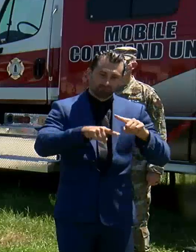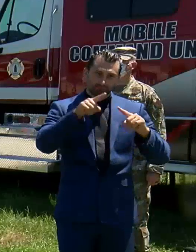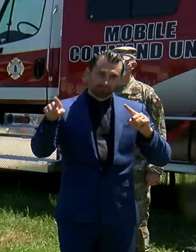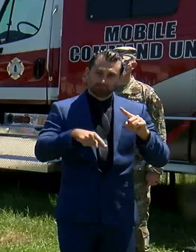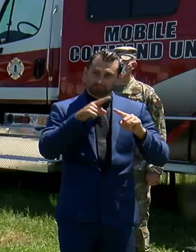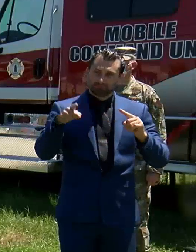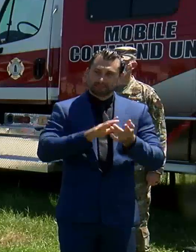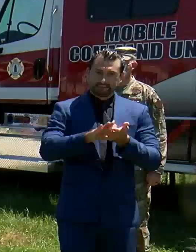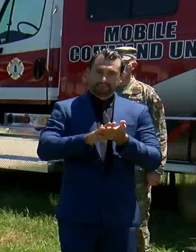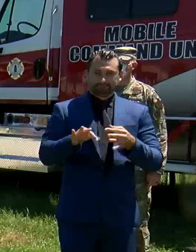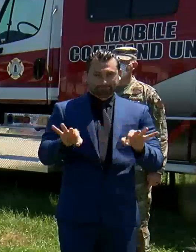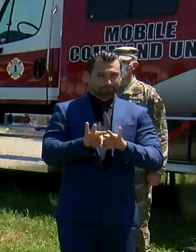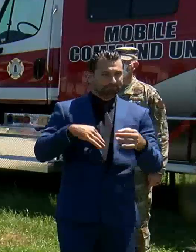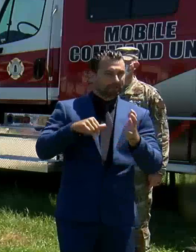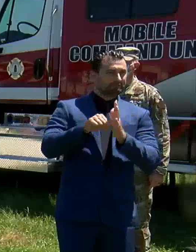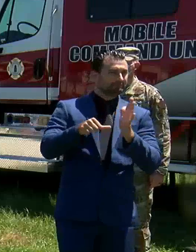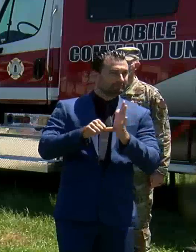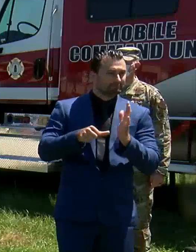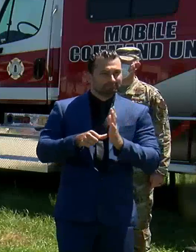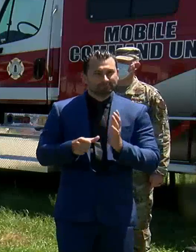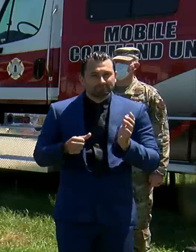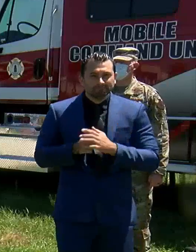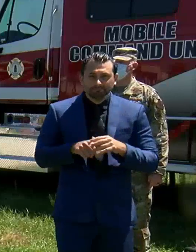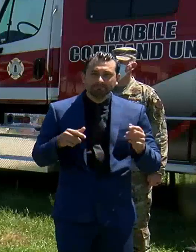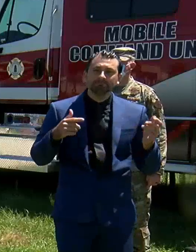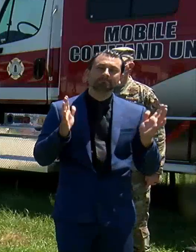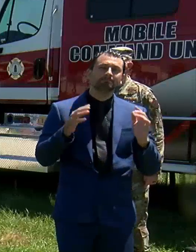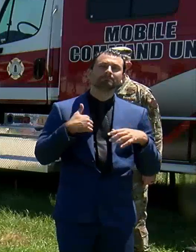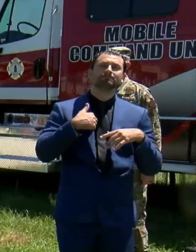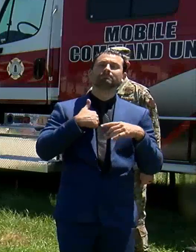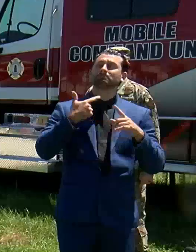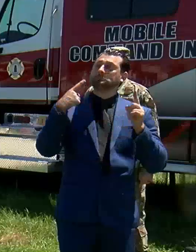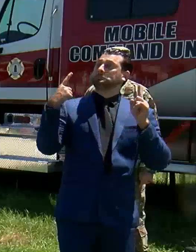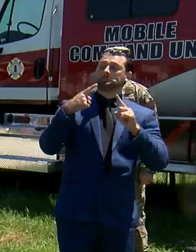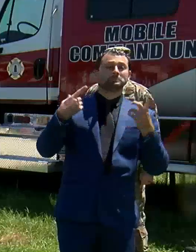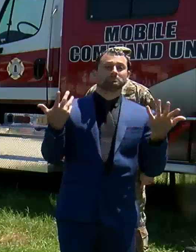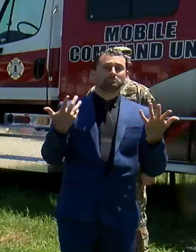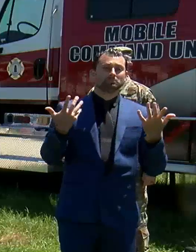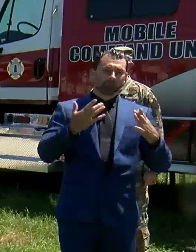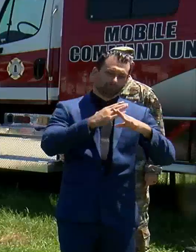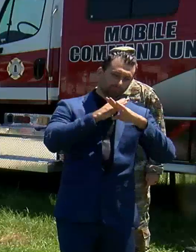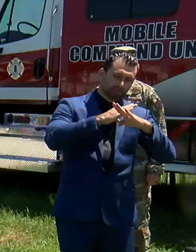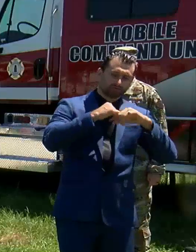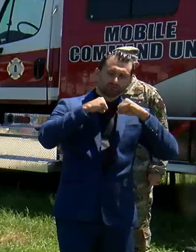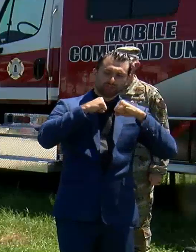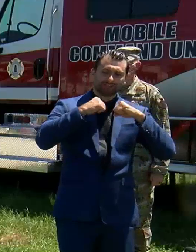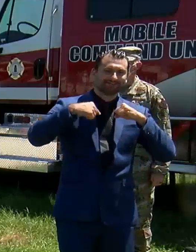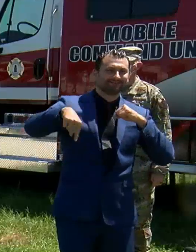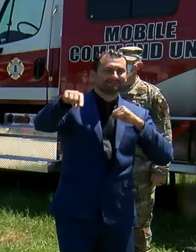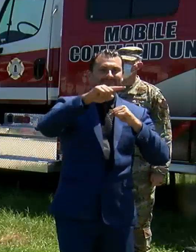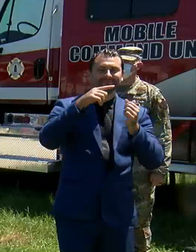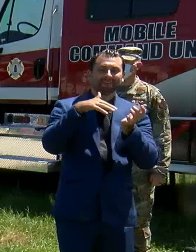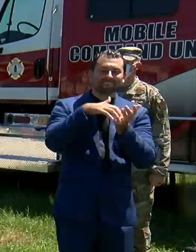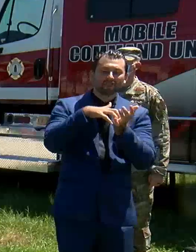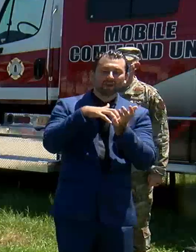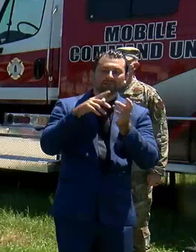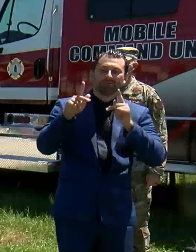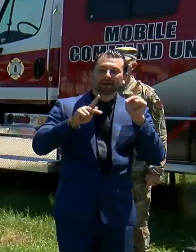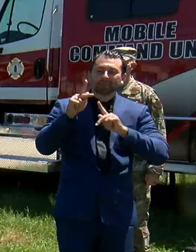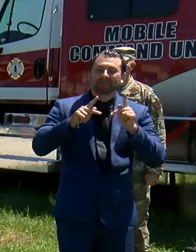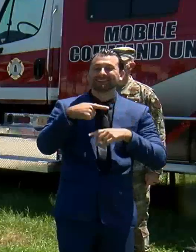Obviously, protect the elderly and the vulnerable, social distancing, supporting the healthcare workers, expanding testing,